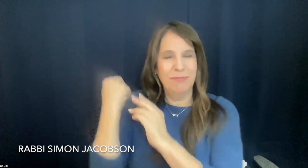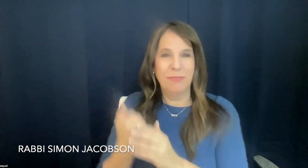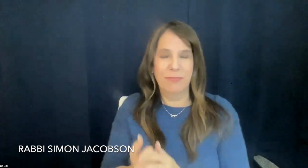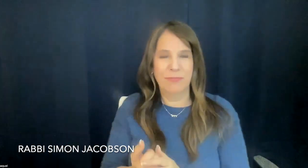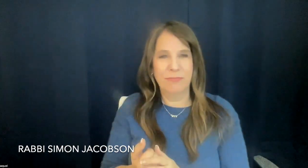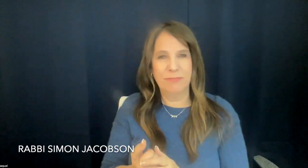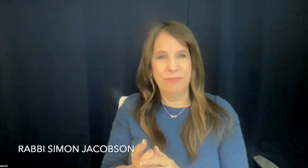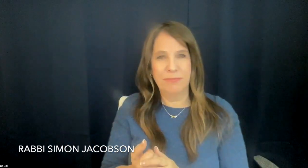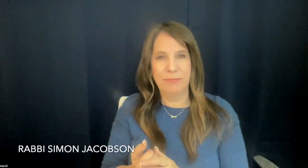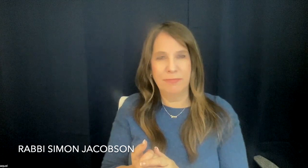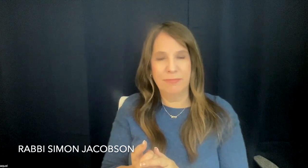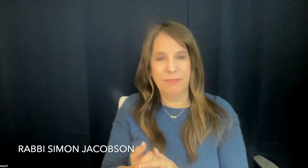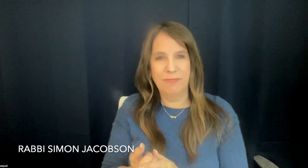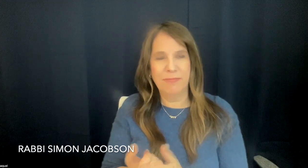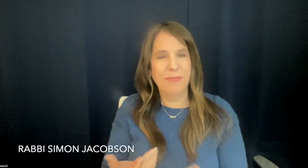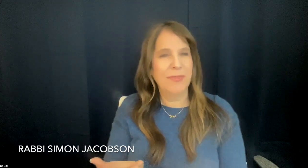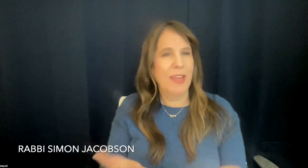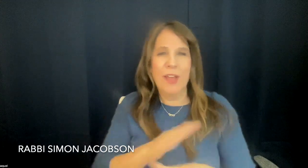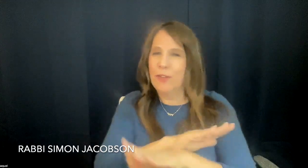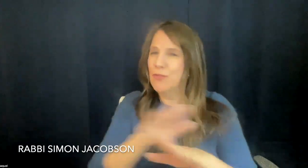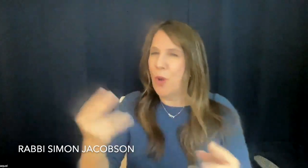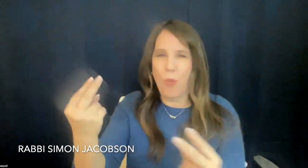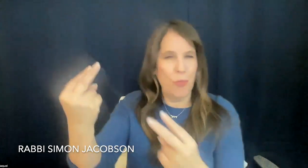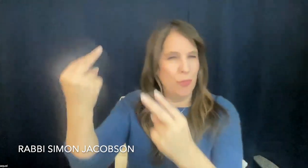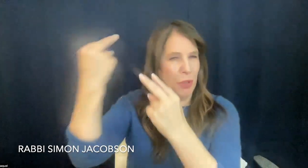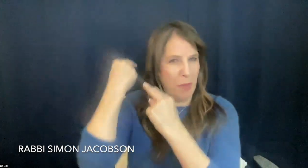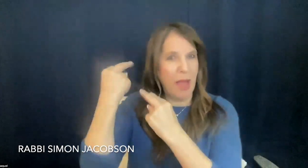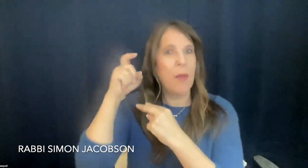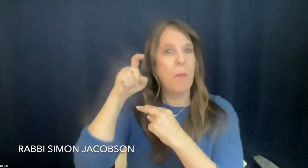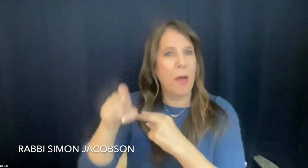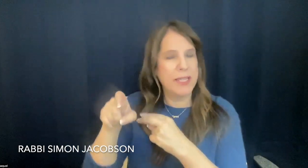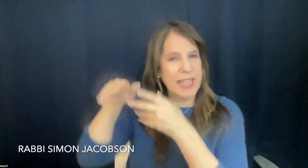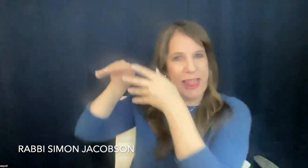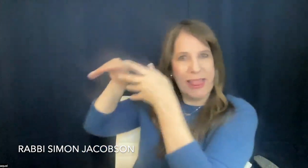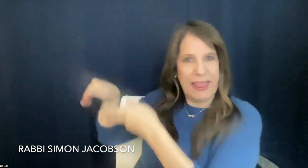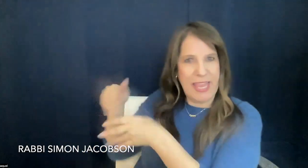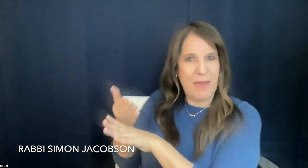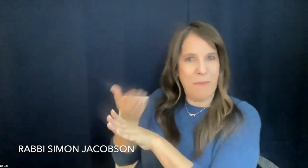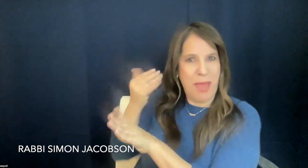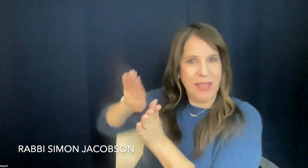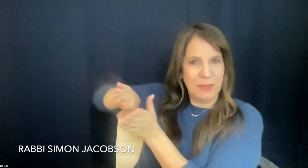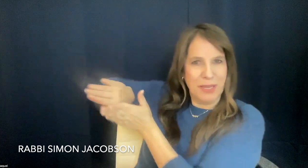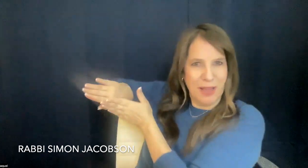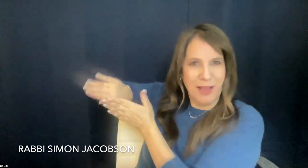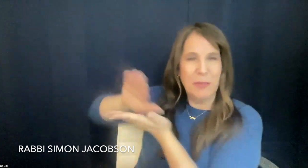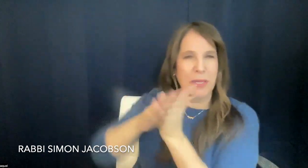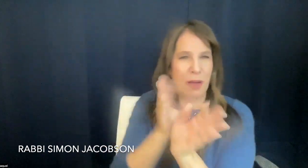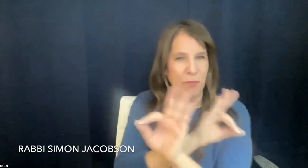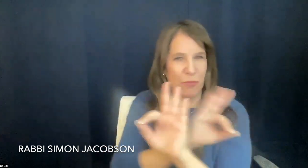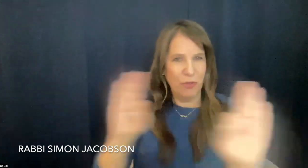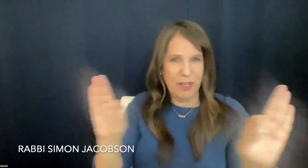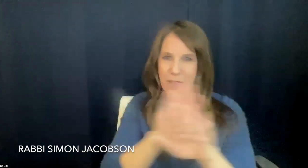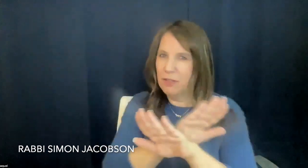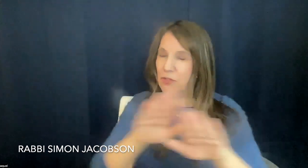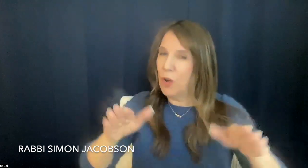even your past. It's also basically don't look back. You have to leave it, and you have to free yourself from it, but don't let it